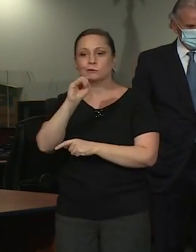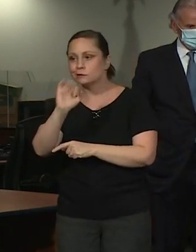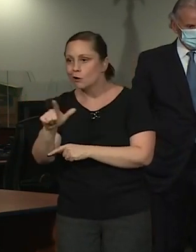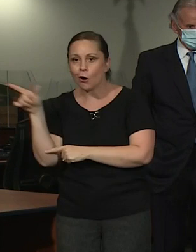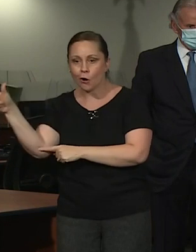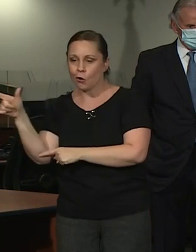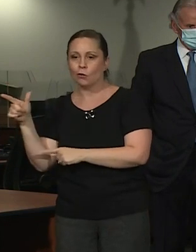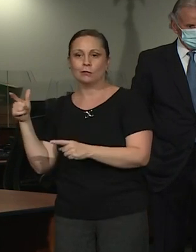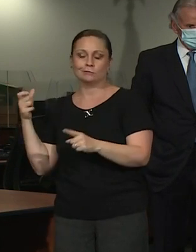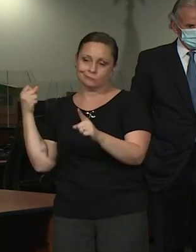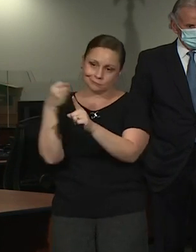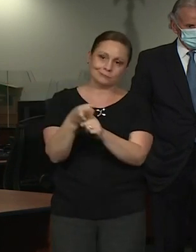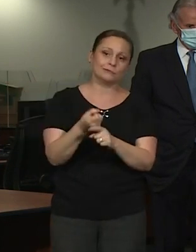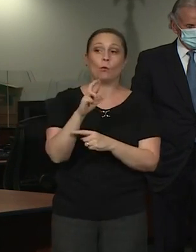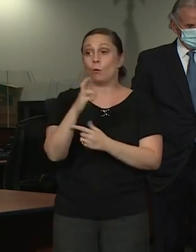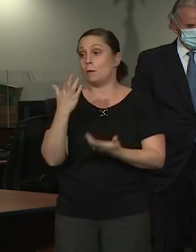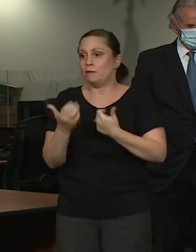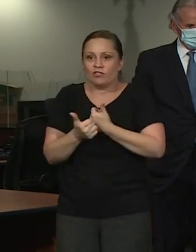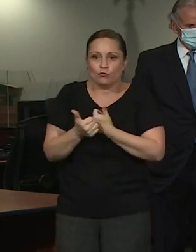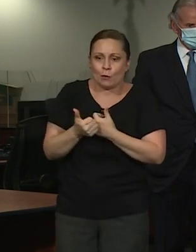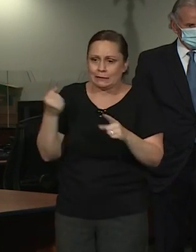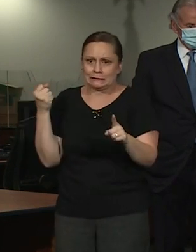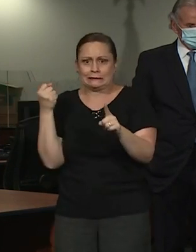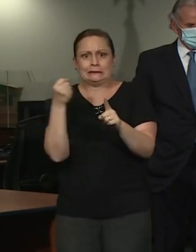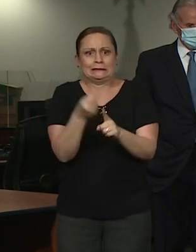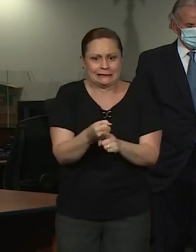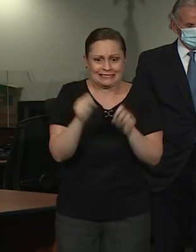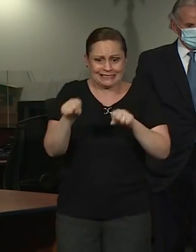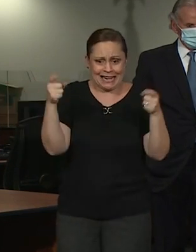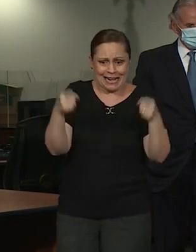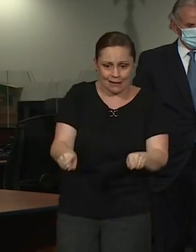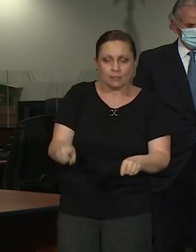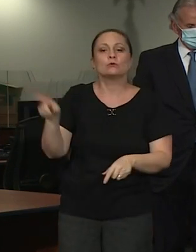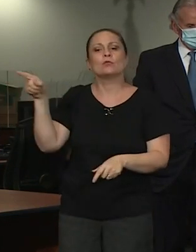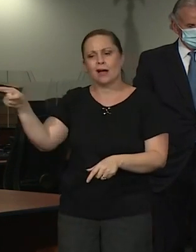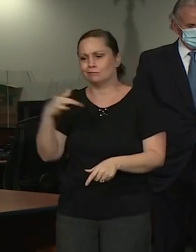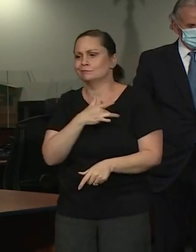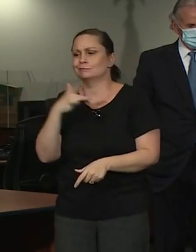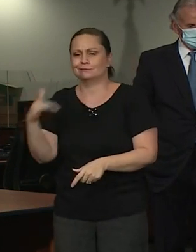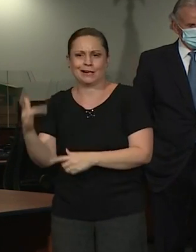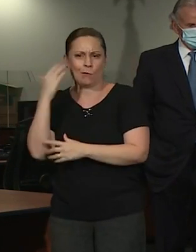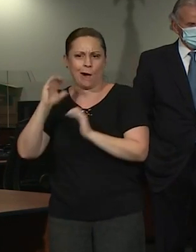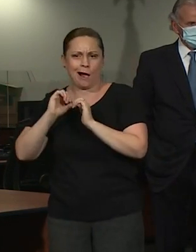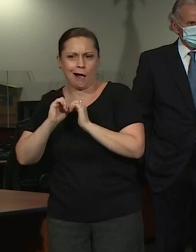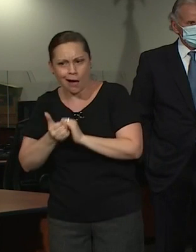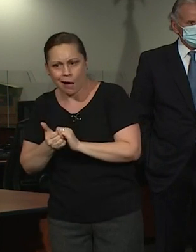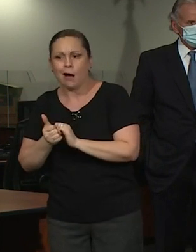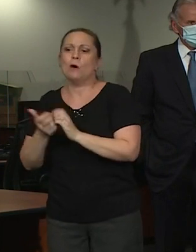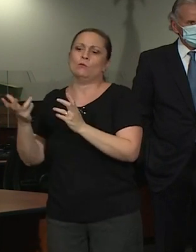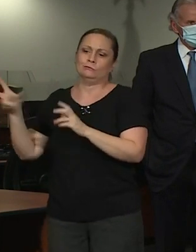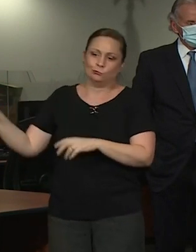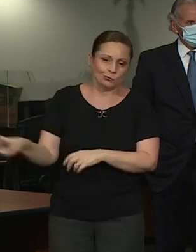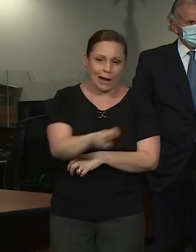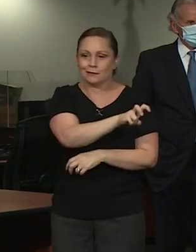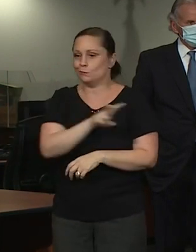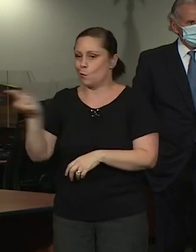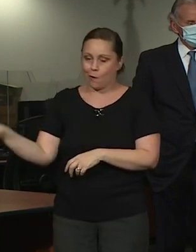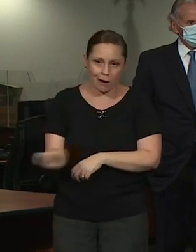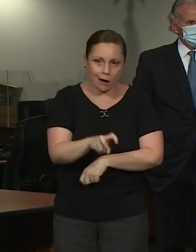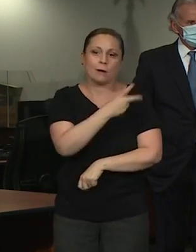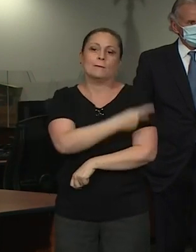a threat of them being impacted. So they routinely move patients, and we see that on a day-to-day basis for other reasons.